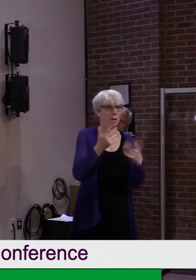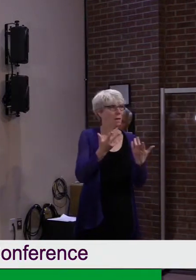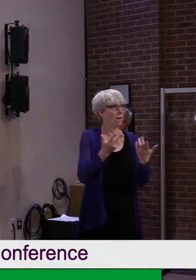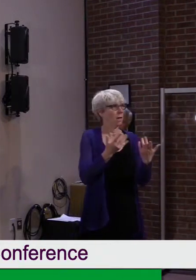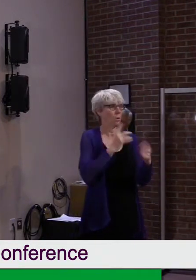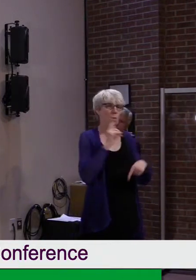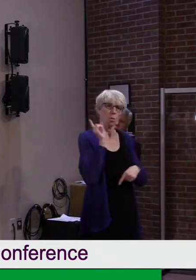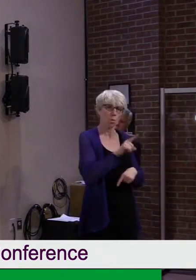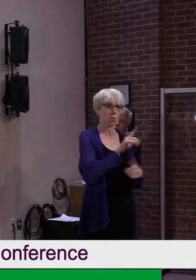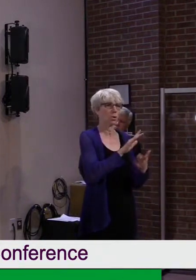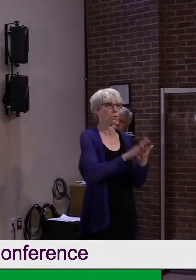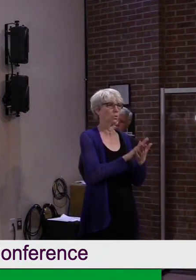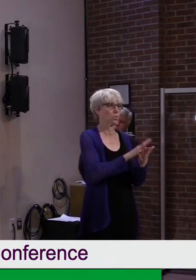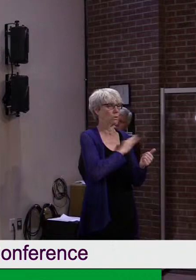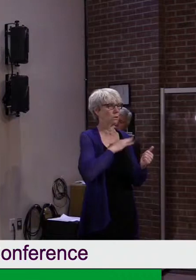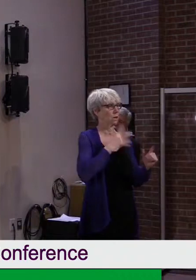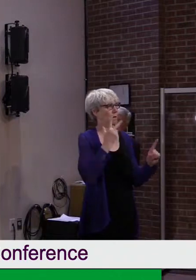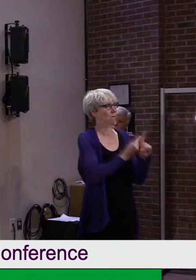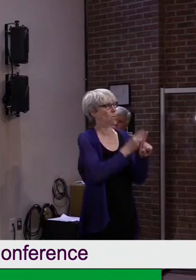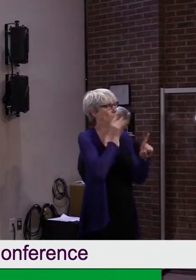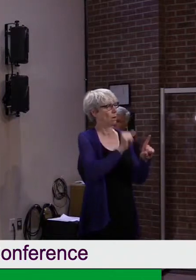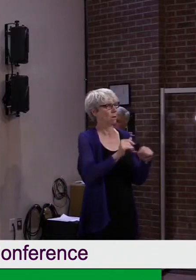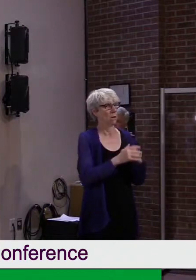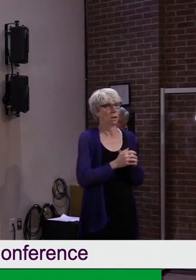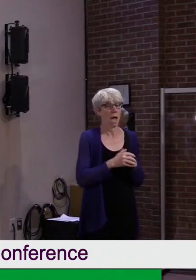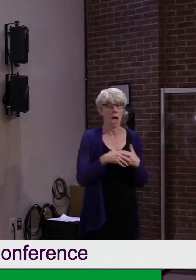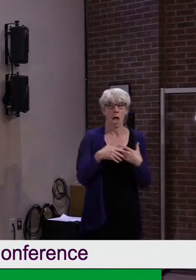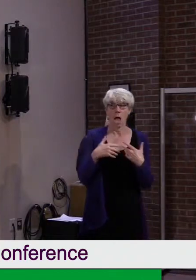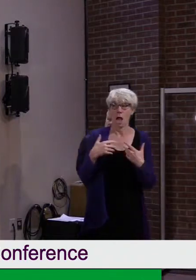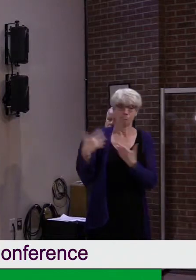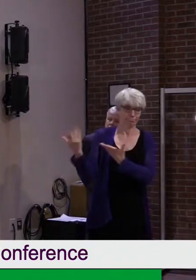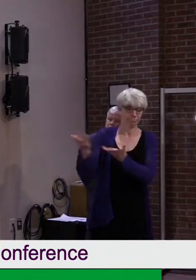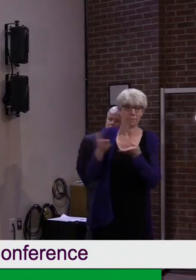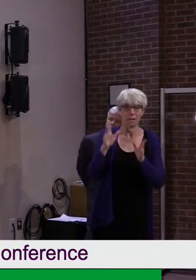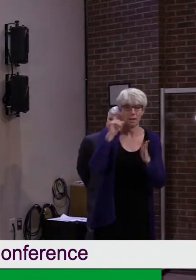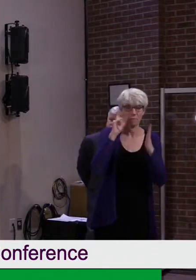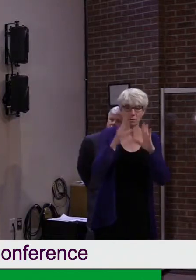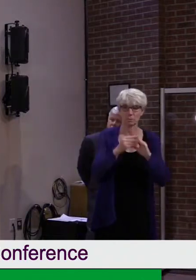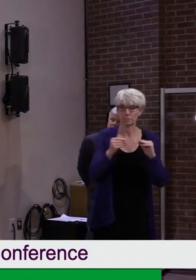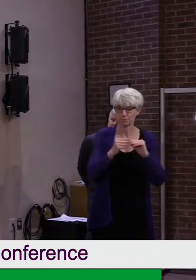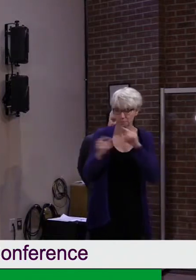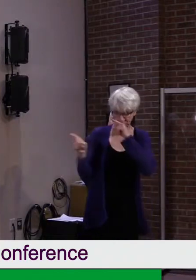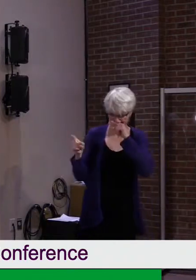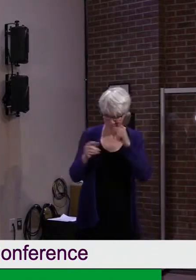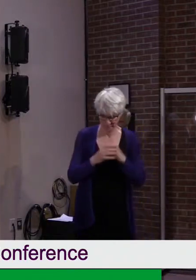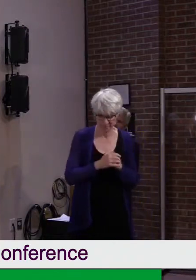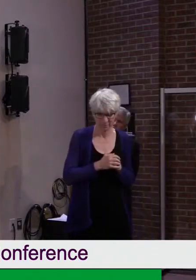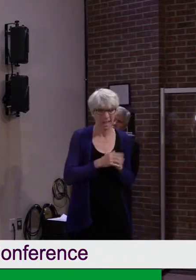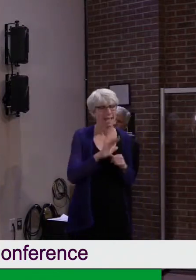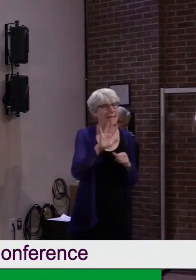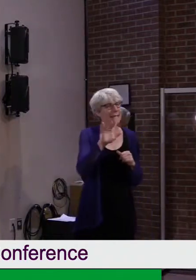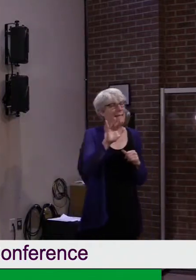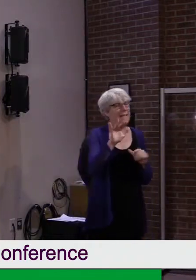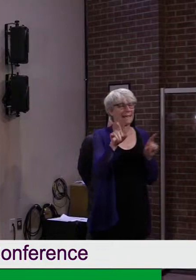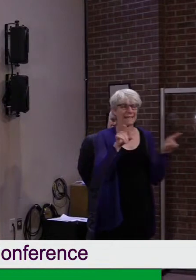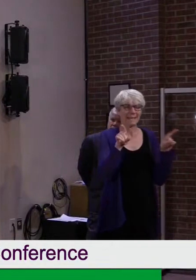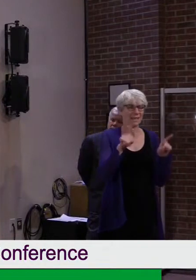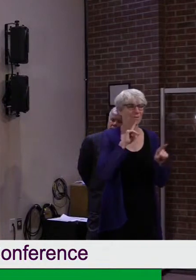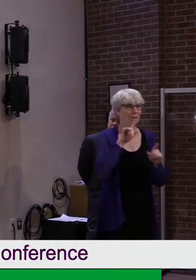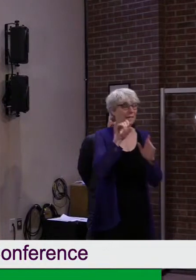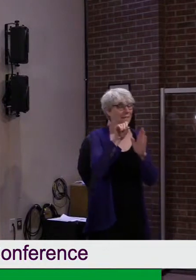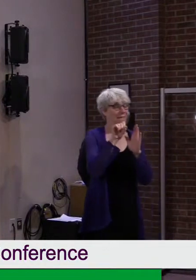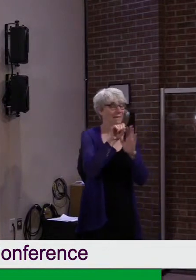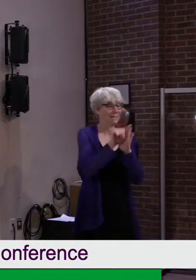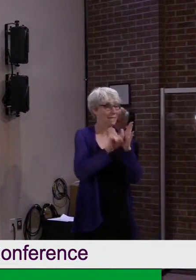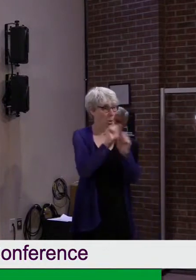far? Well, I'll let the governor help us with that. We're talking about different situations, yeah. Peter. I mean, you're talking